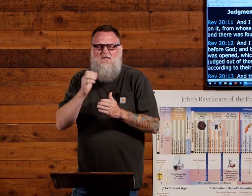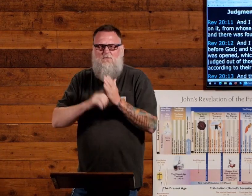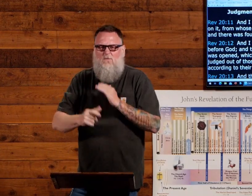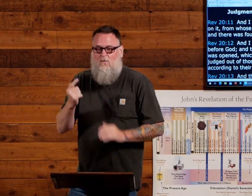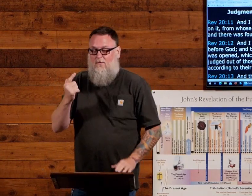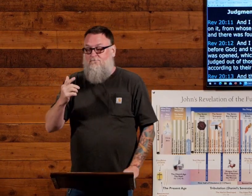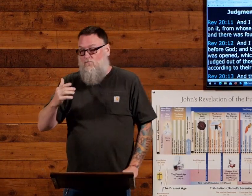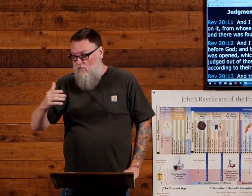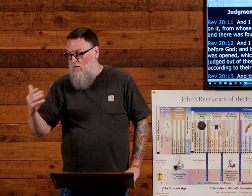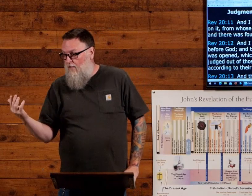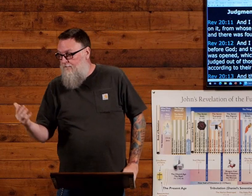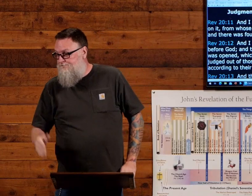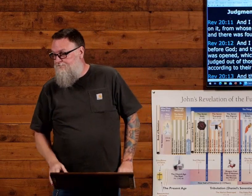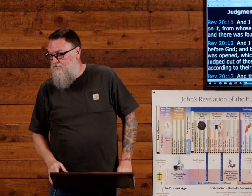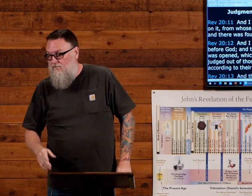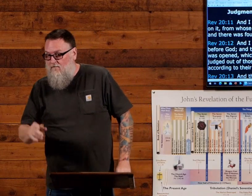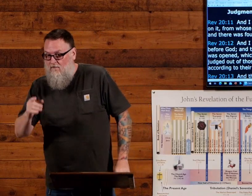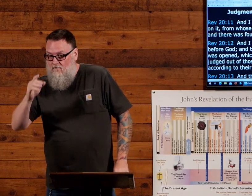So what's up with chapter 21? Well,